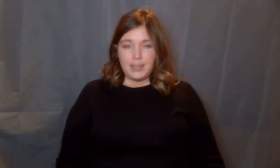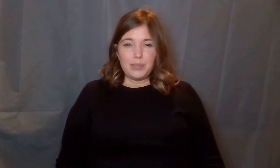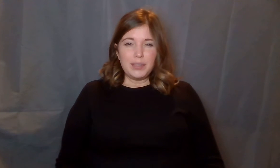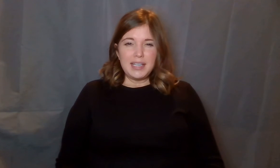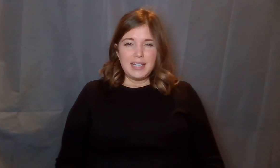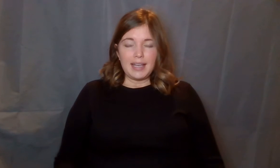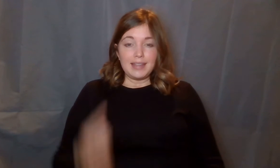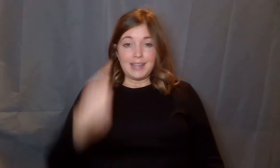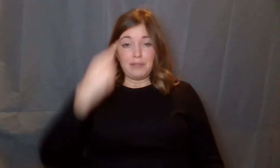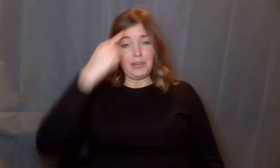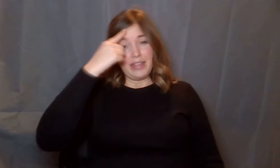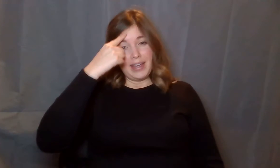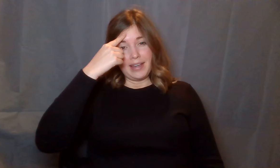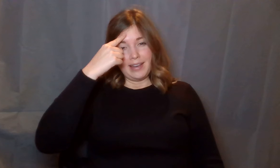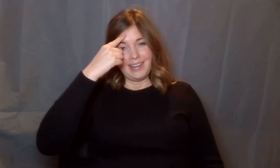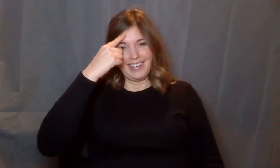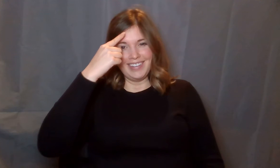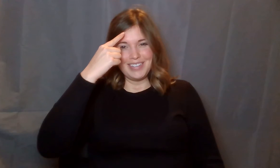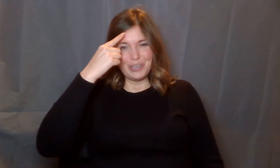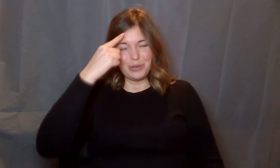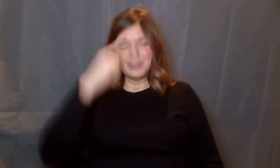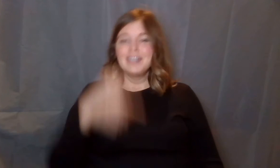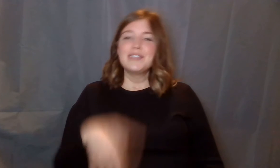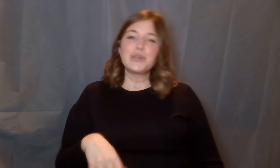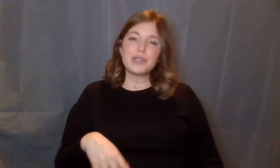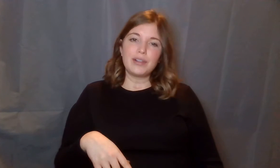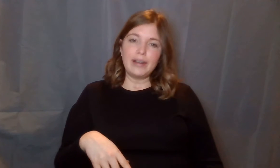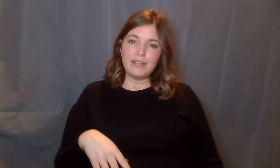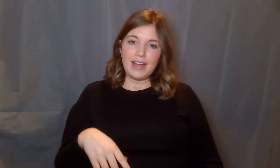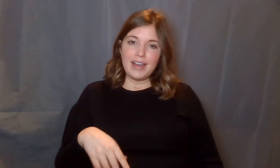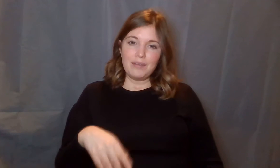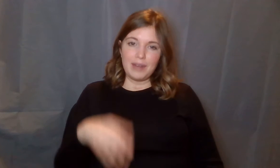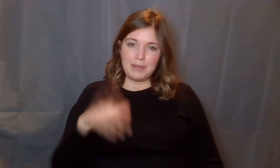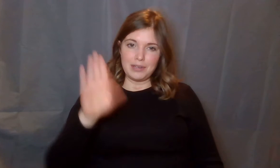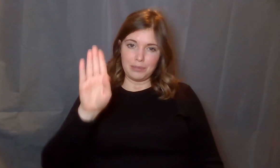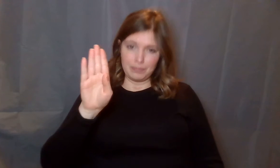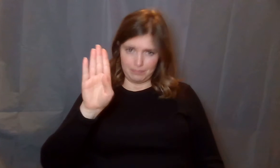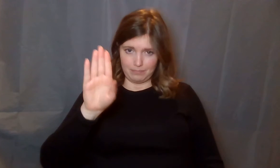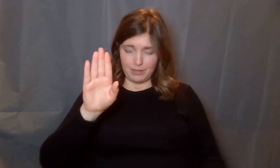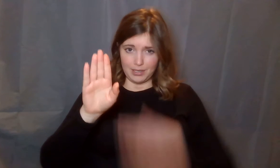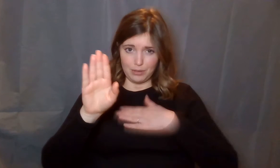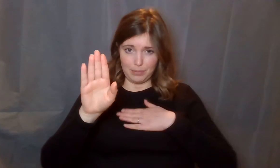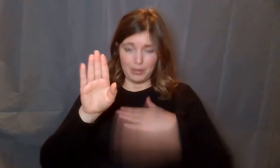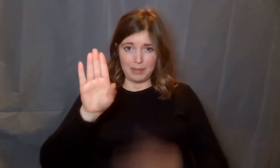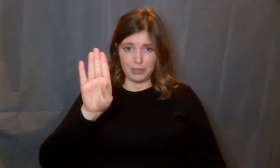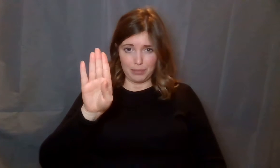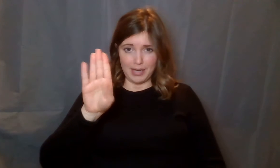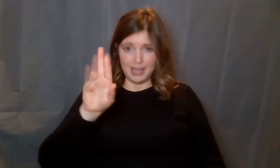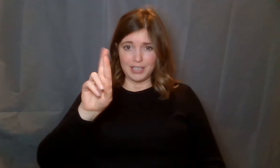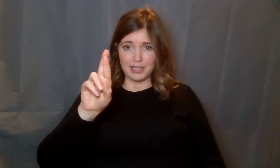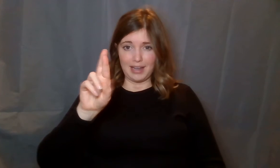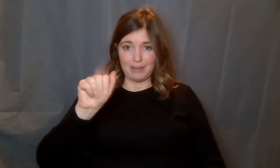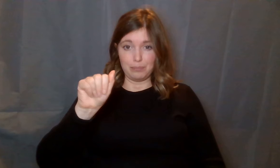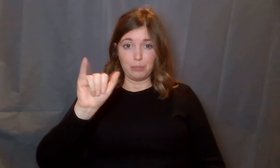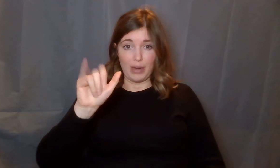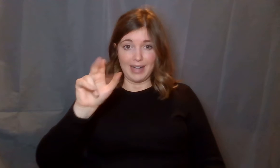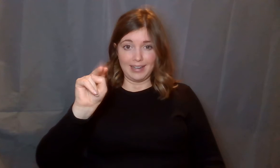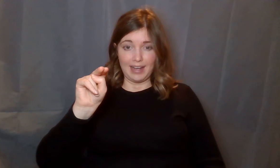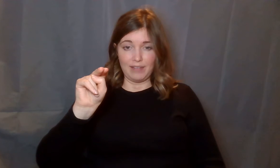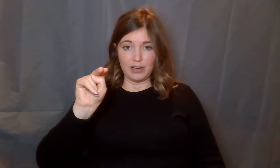That's really like the sign for think too. So to clarify, when I'm interpreting, it's brain. I